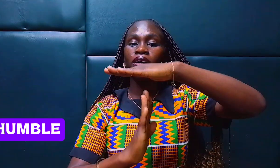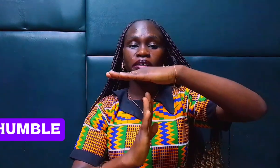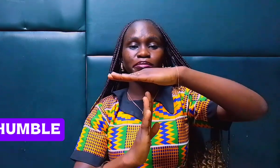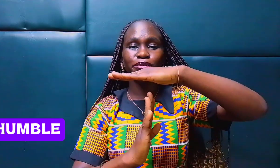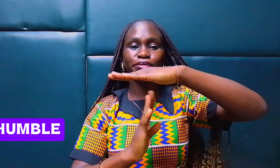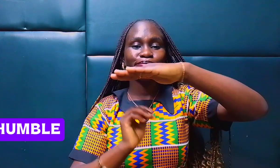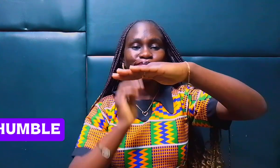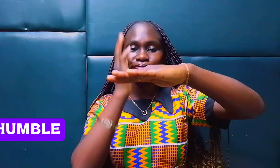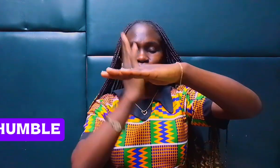Humble.